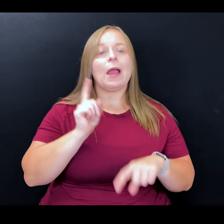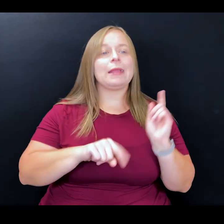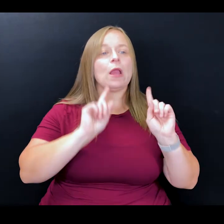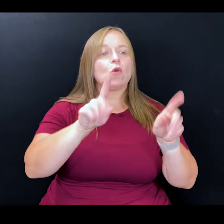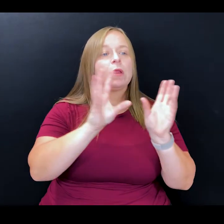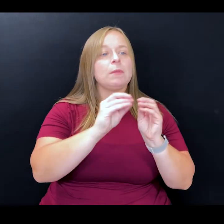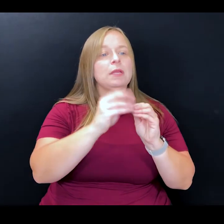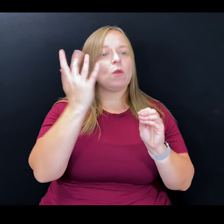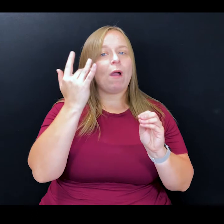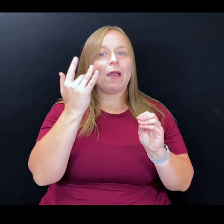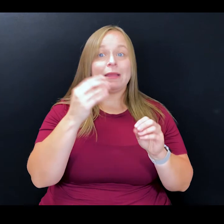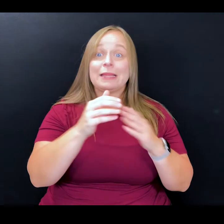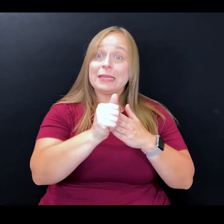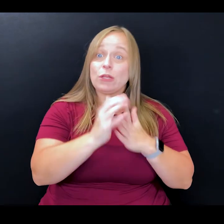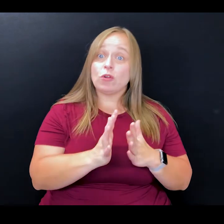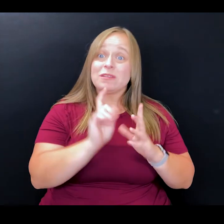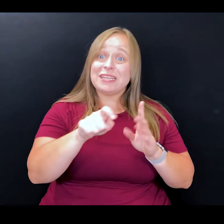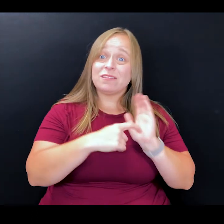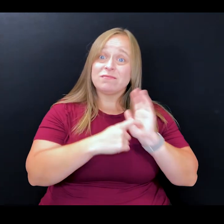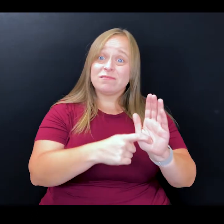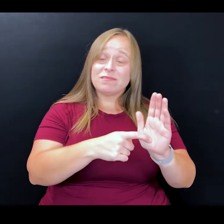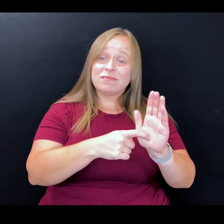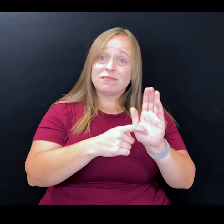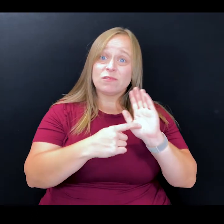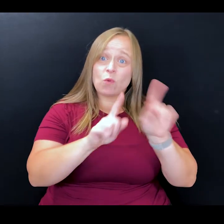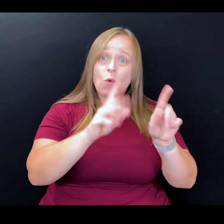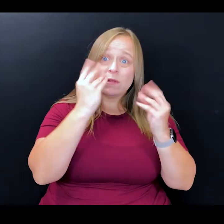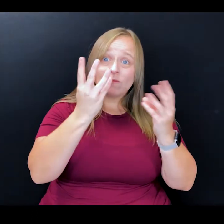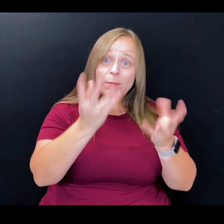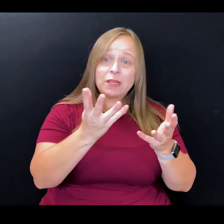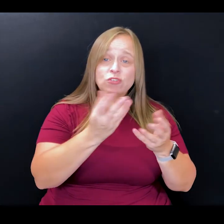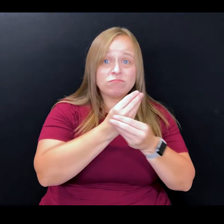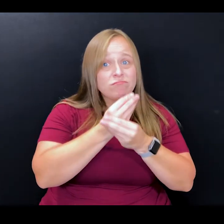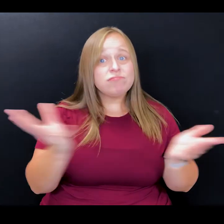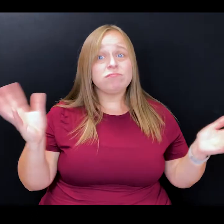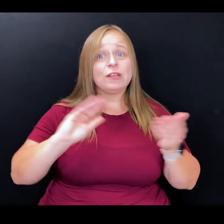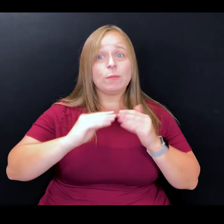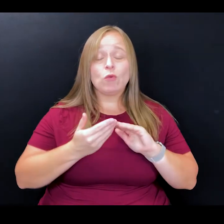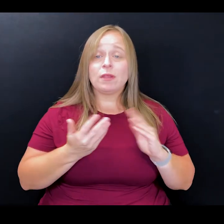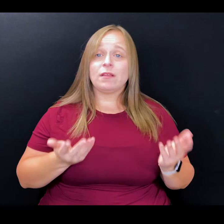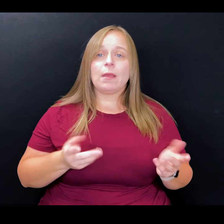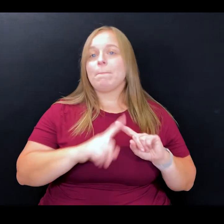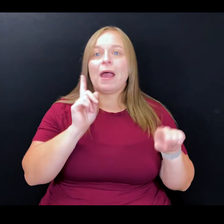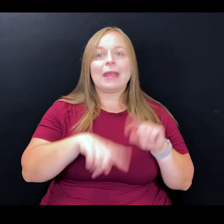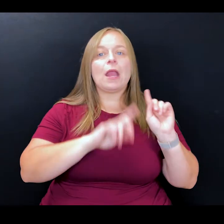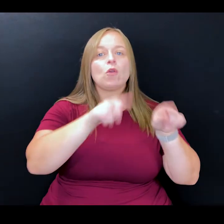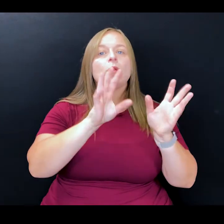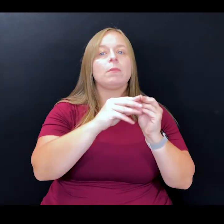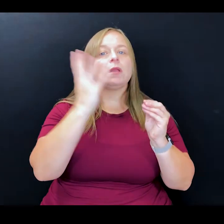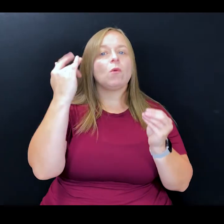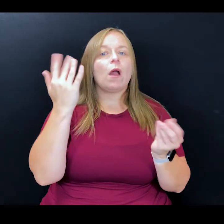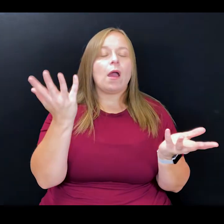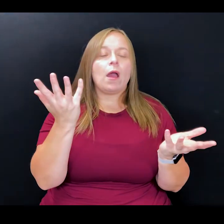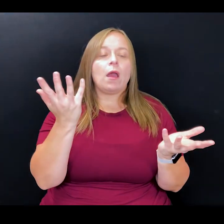say, I can't make it to the meeting? And these are leaders who need to get the information so that they could get it back to their communities. But I can't make it to